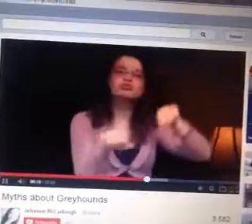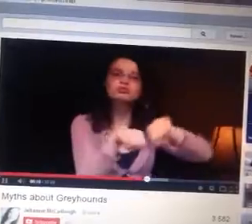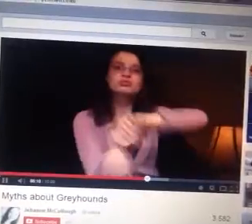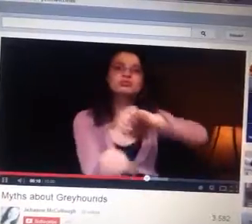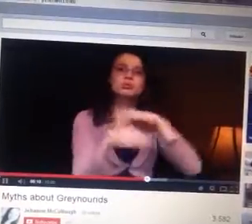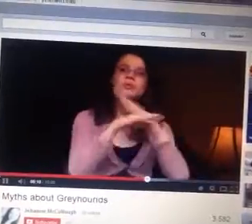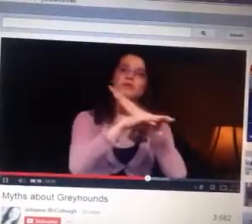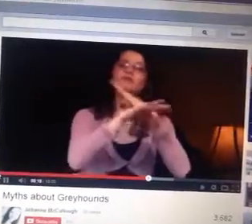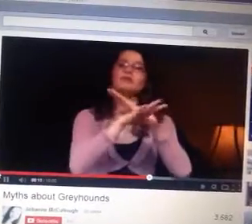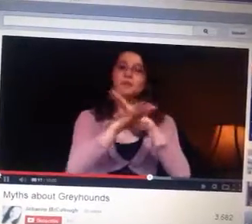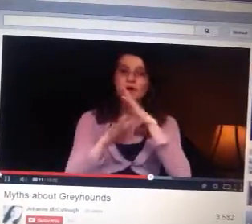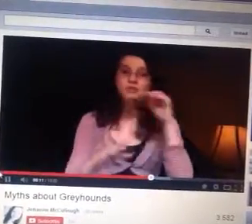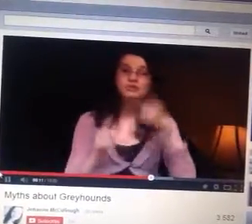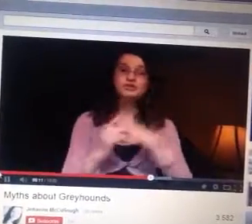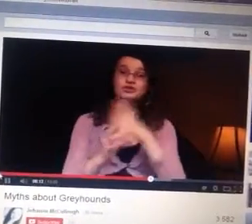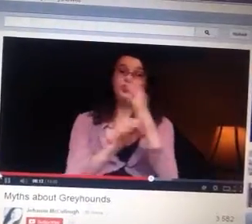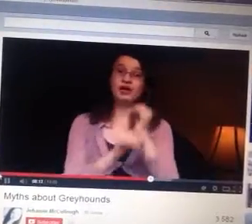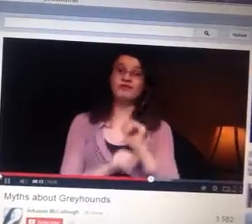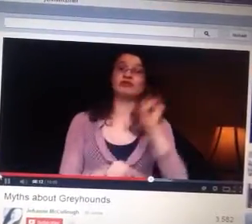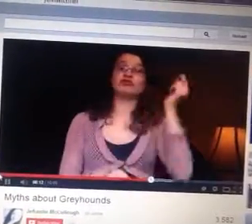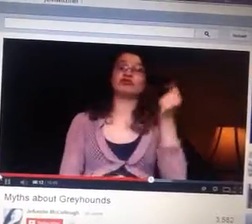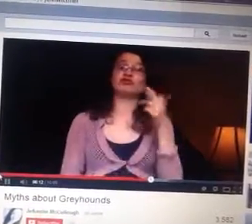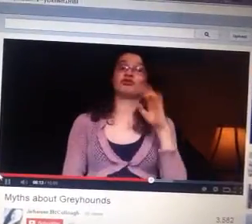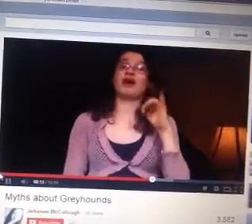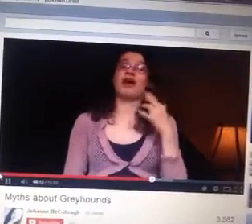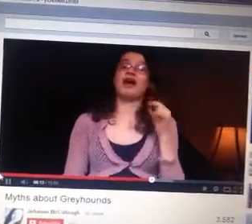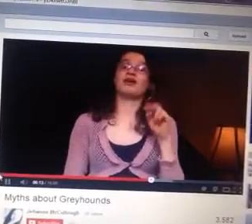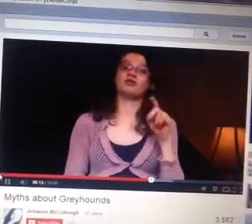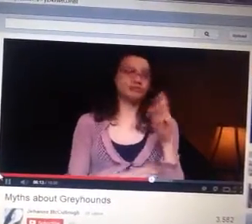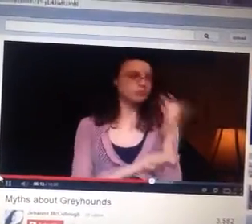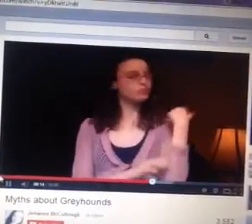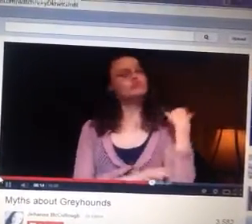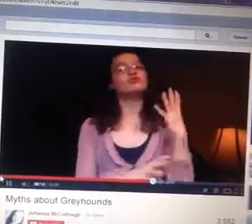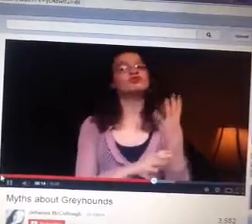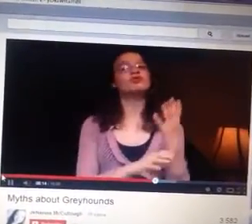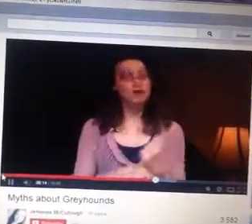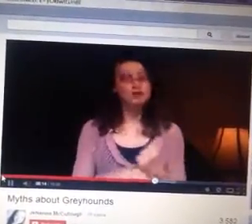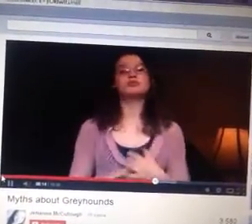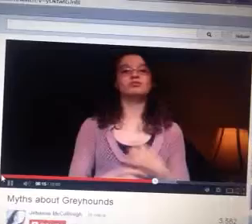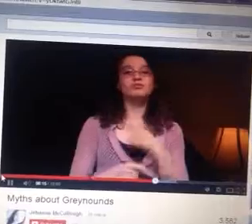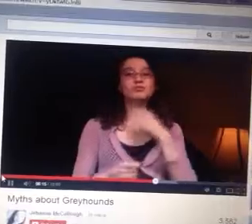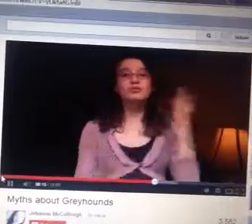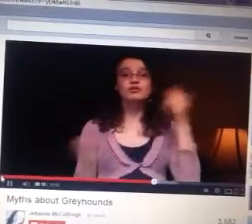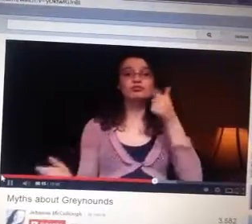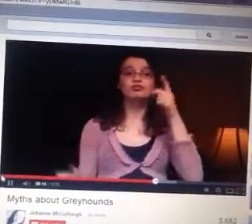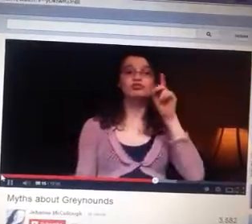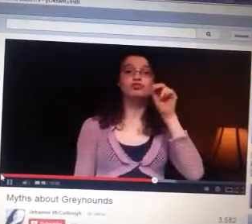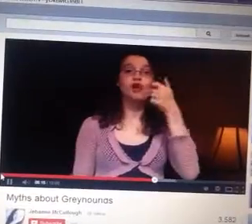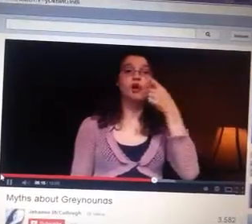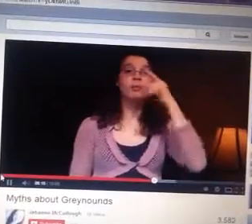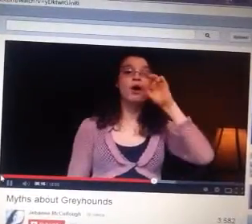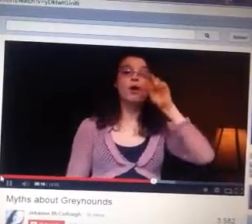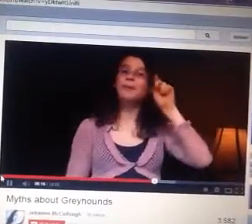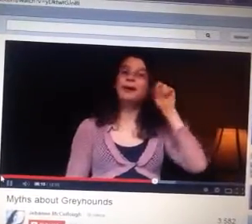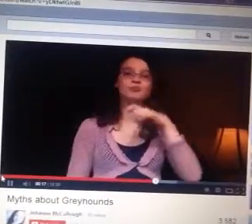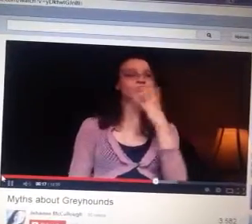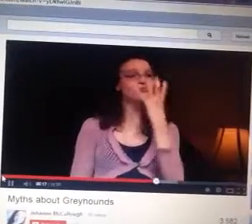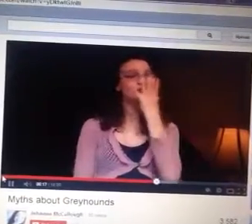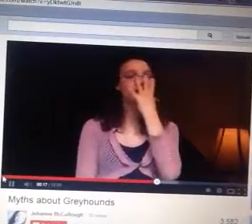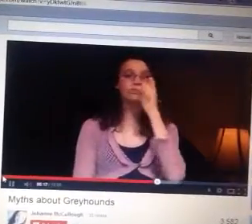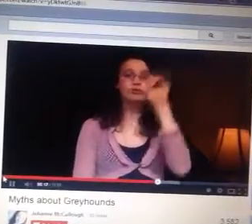They're not mean. The muzzles are to protect them when they're at the dog track.